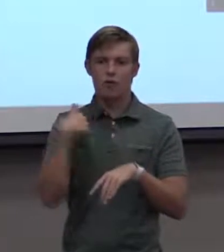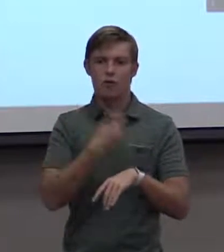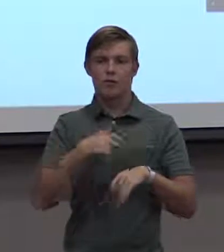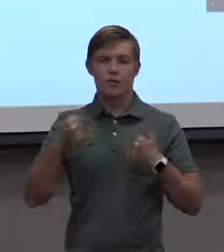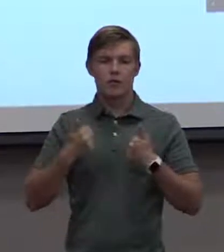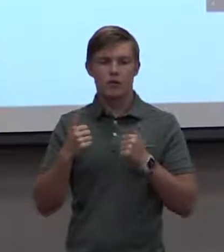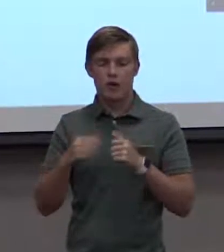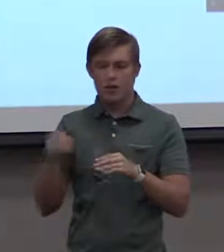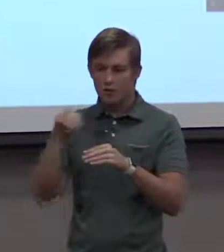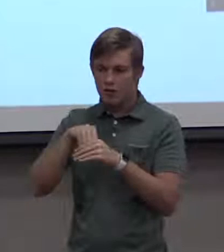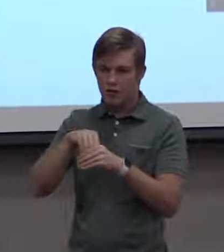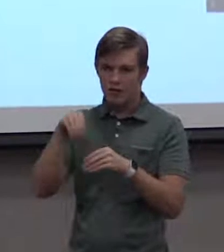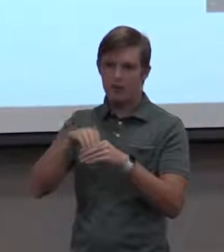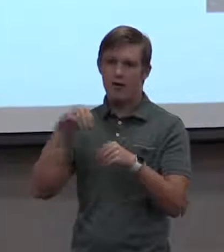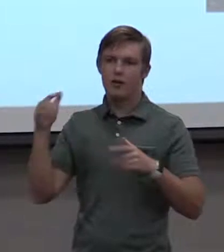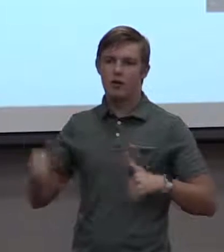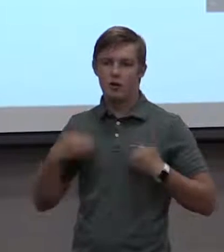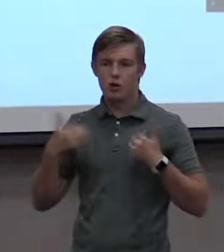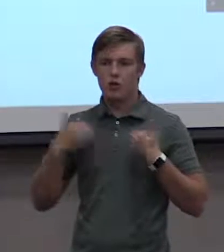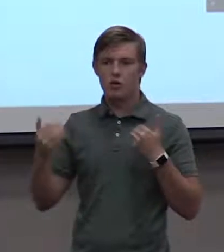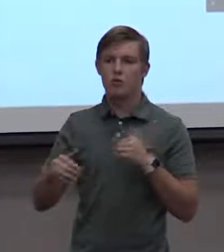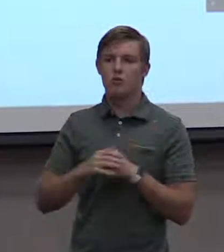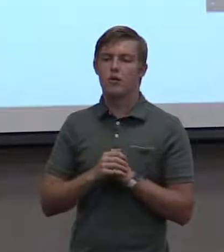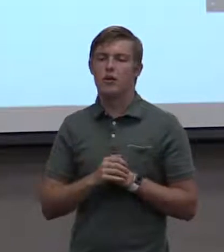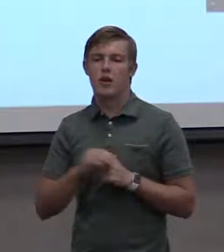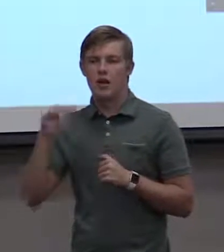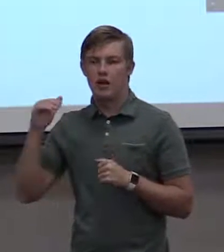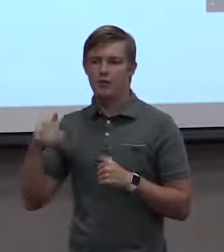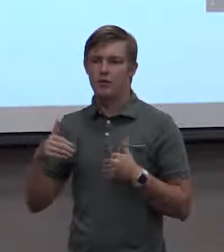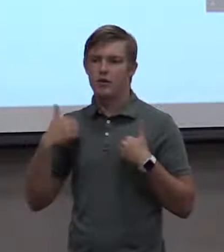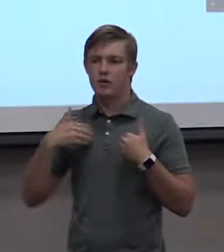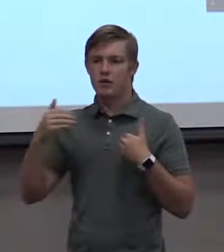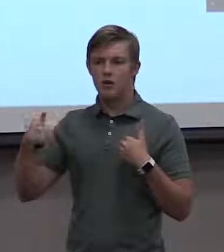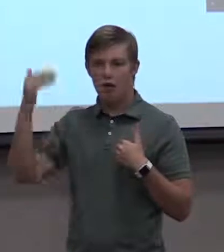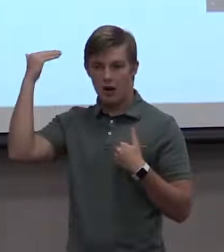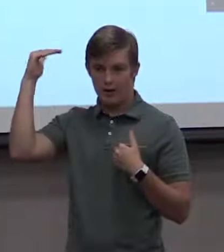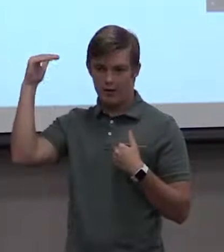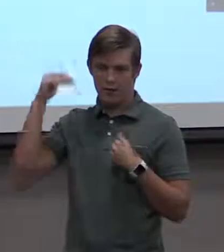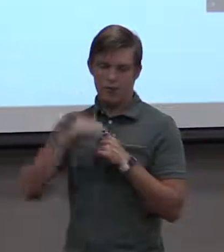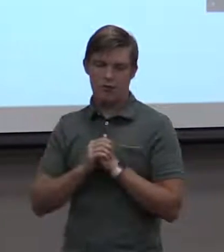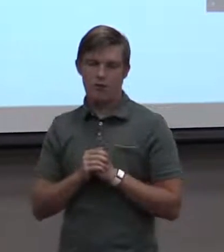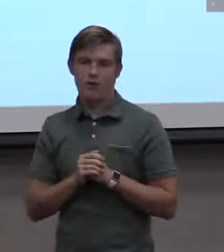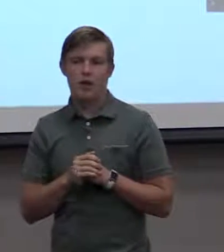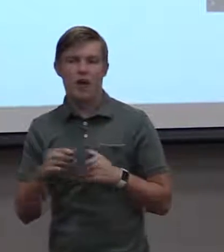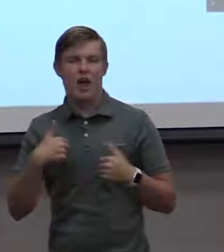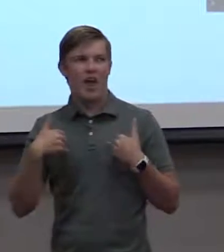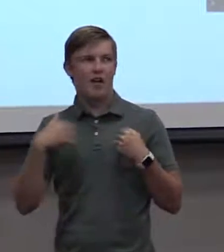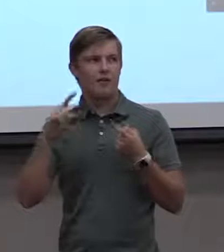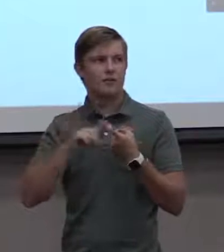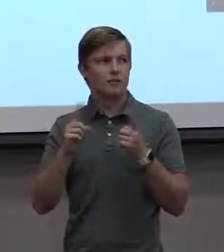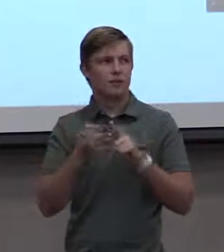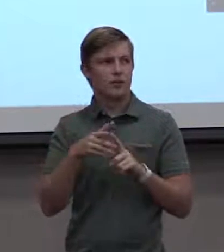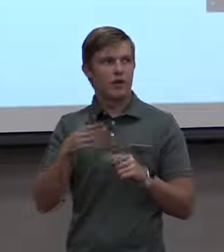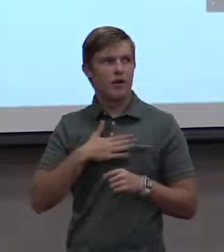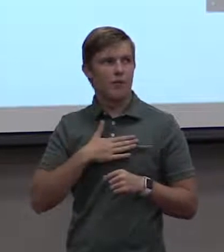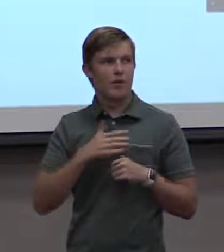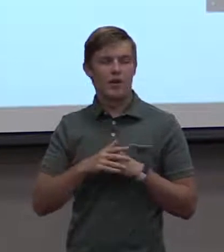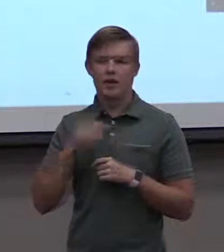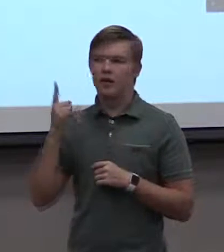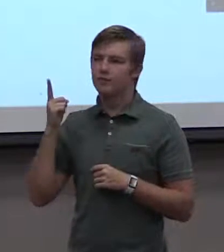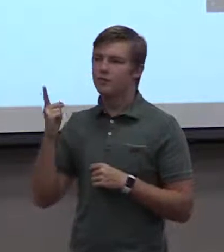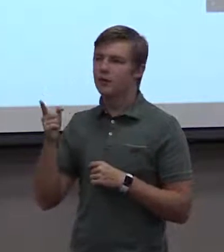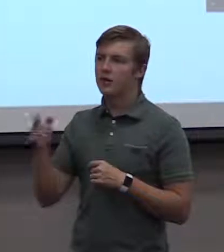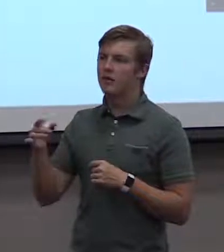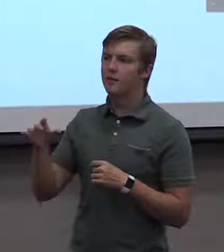to invest in youth and young adults in Alaska. I have a mentor of mine, Lauren Hollingsworth, and he's in his 80s. He's been